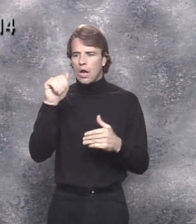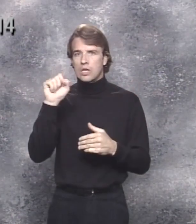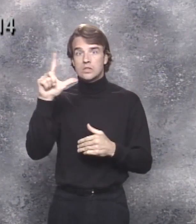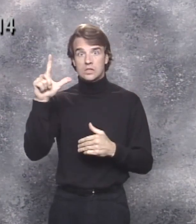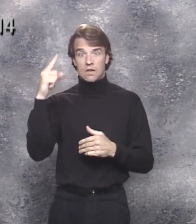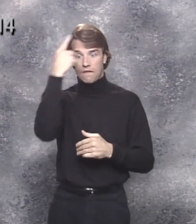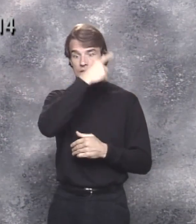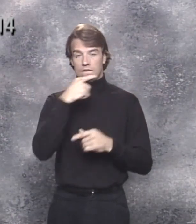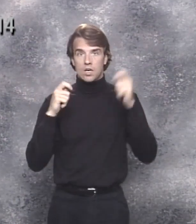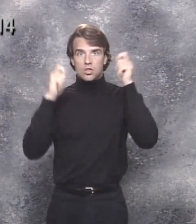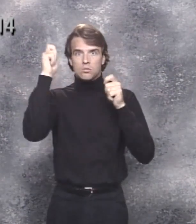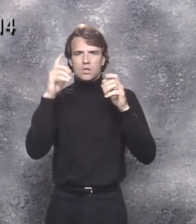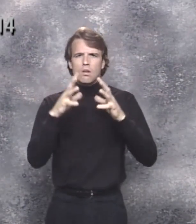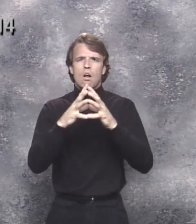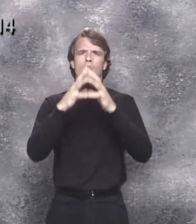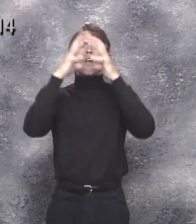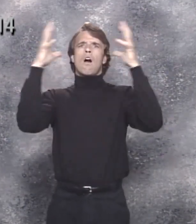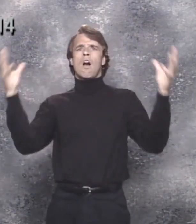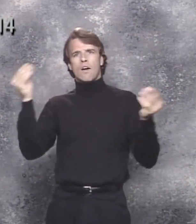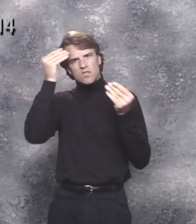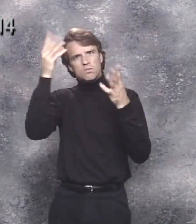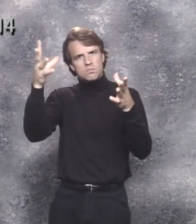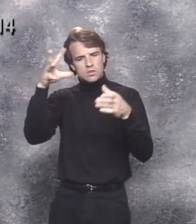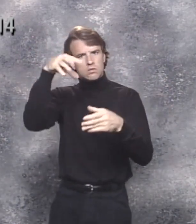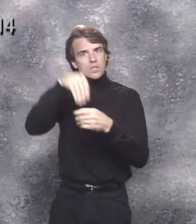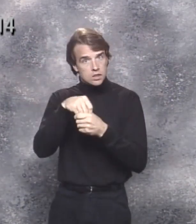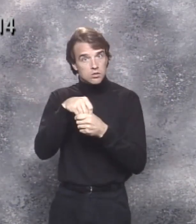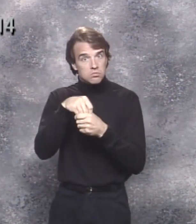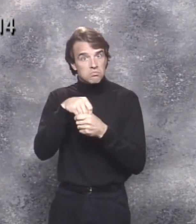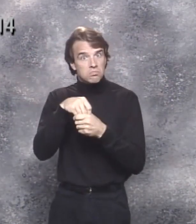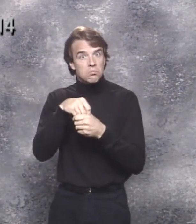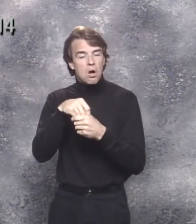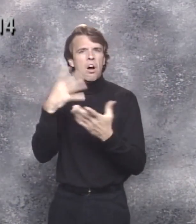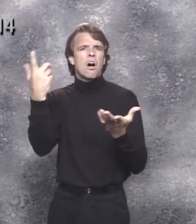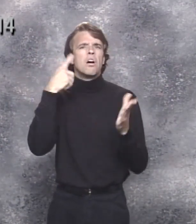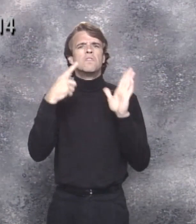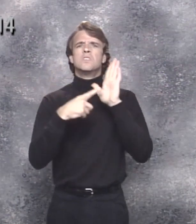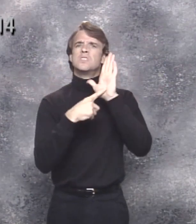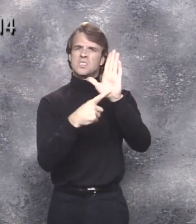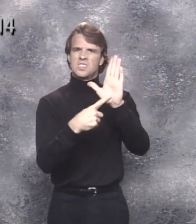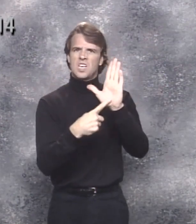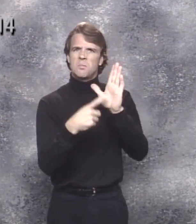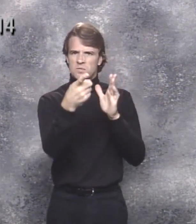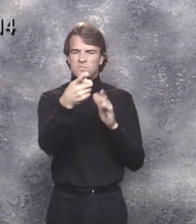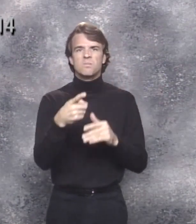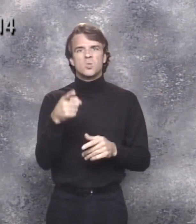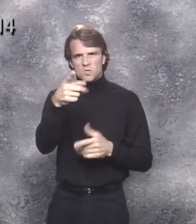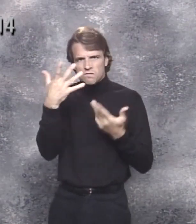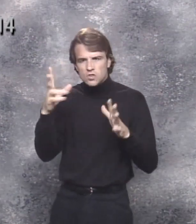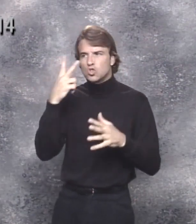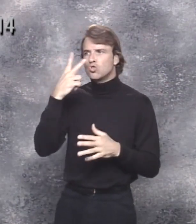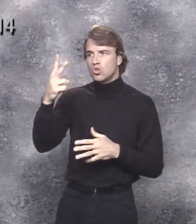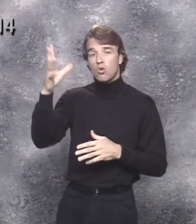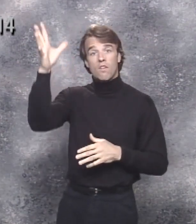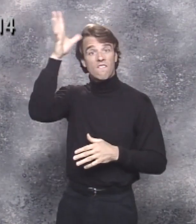noticed, a lot of information is given through facial expression in American Sign Language. For